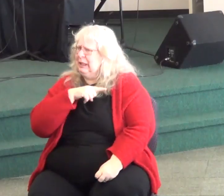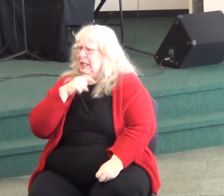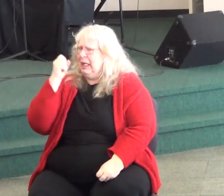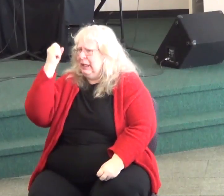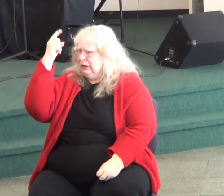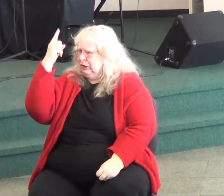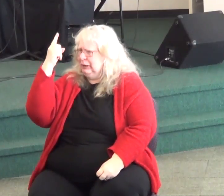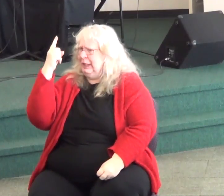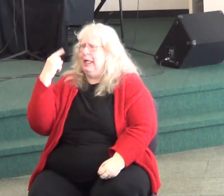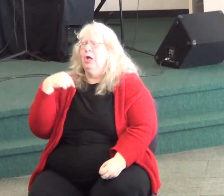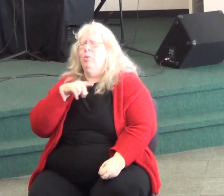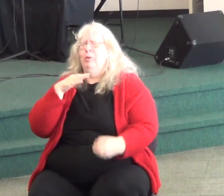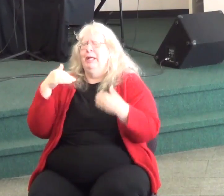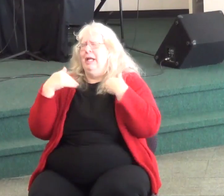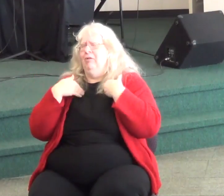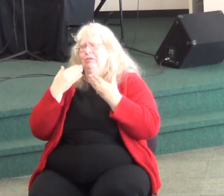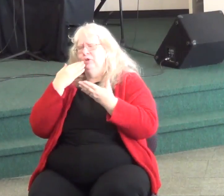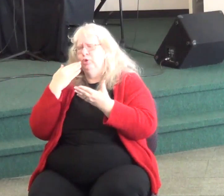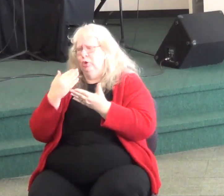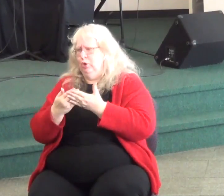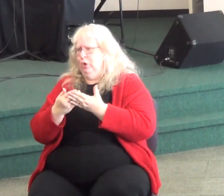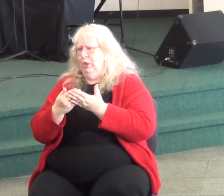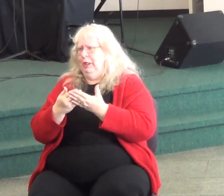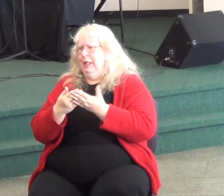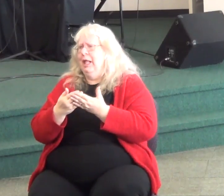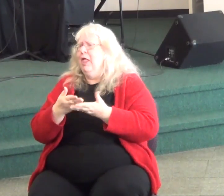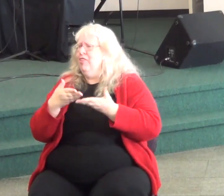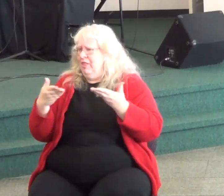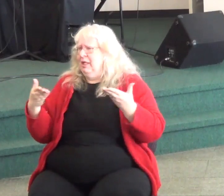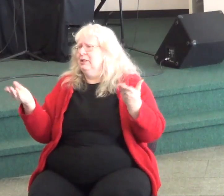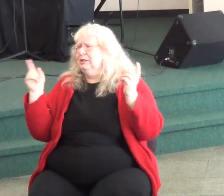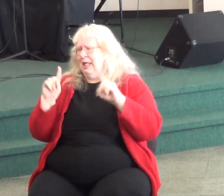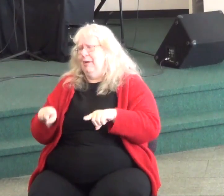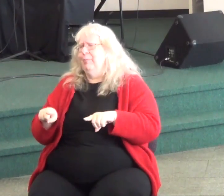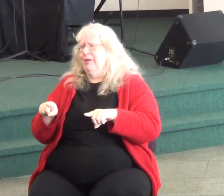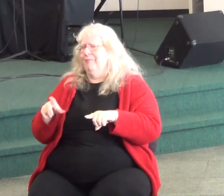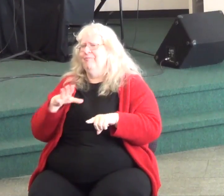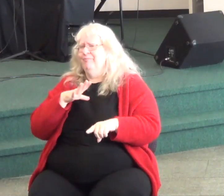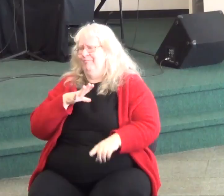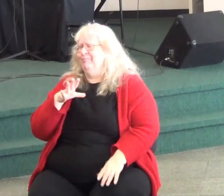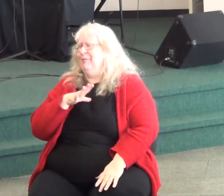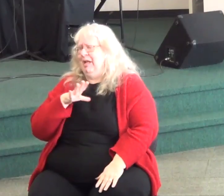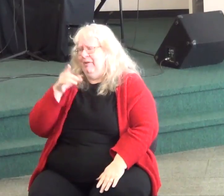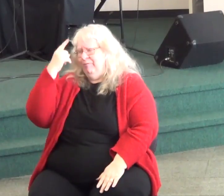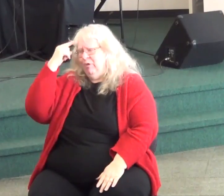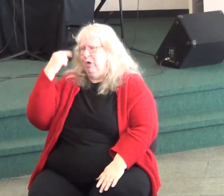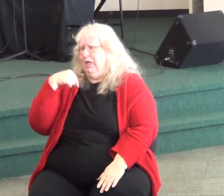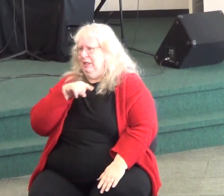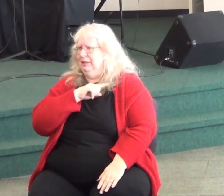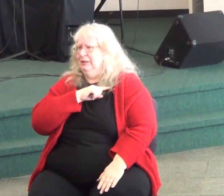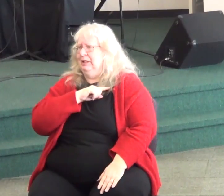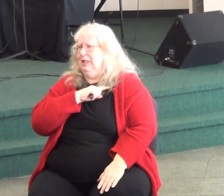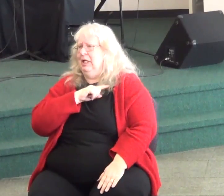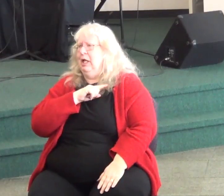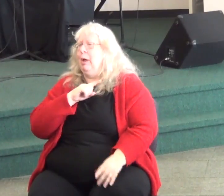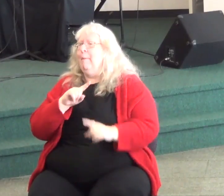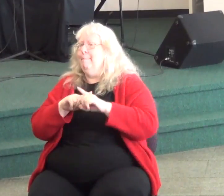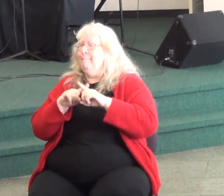good, and things go pretty well for us. But that, without